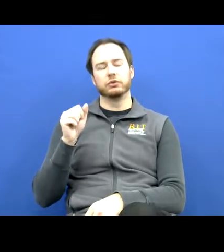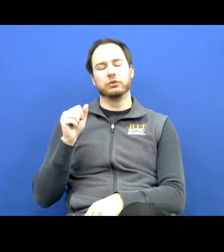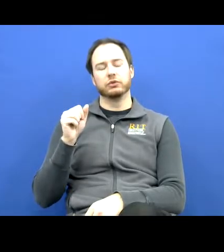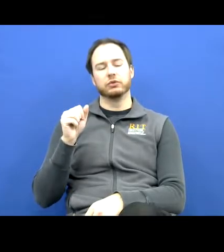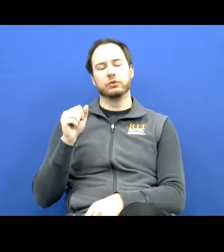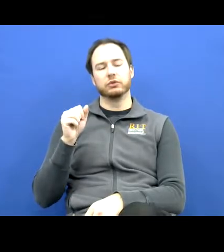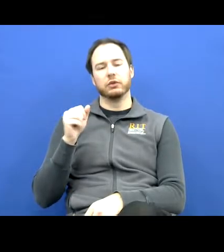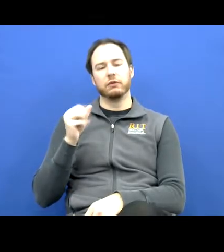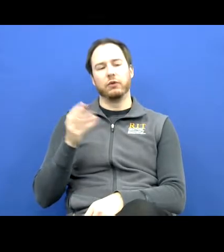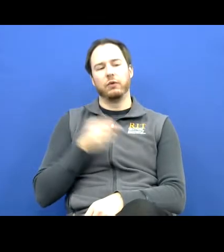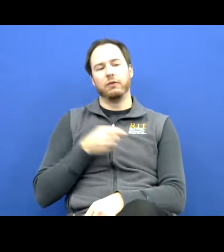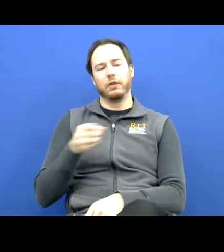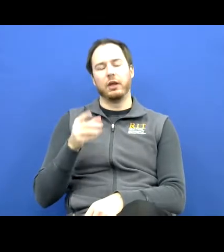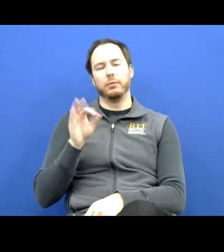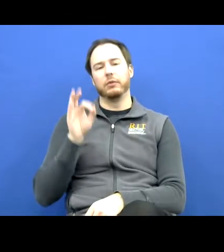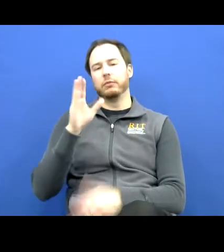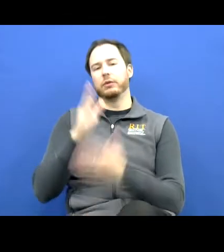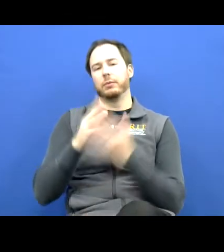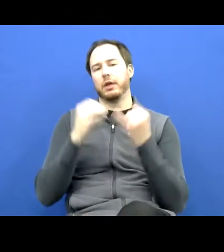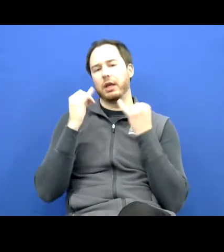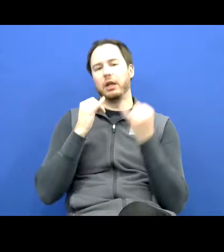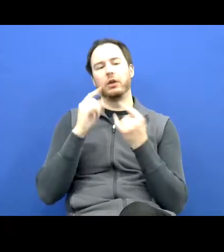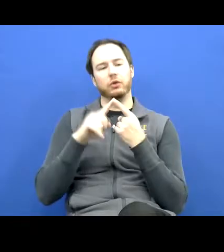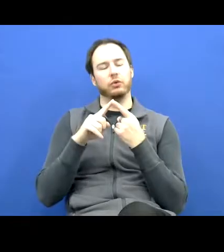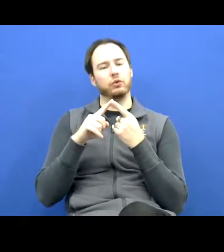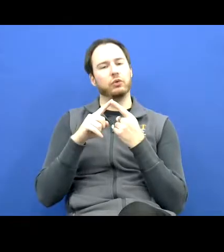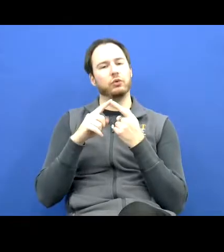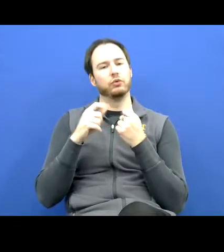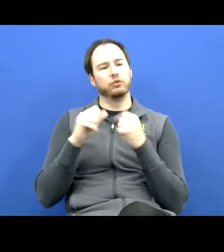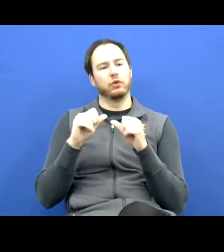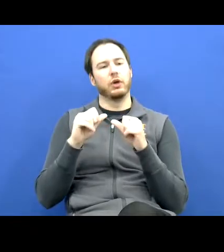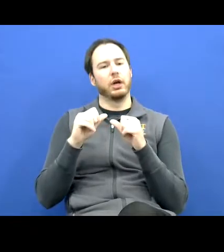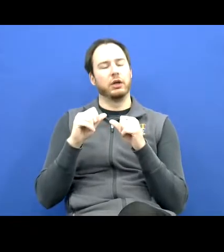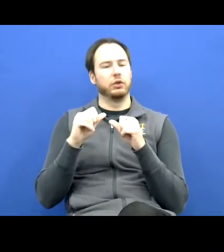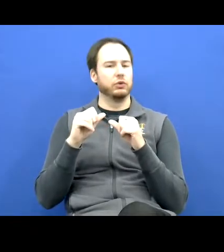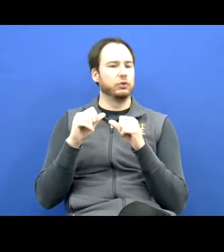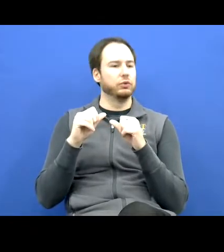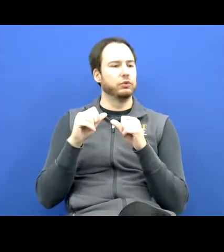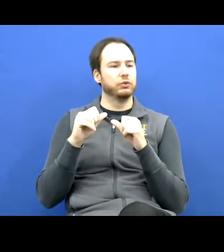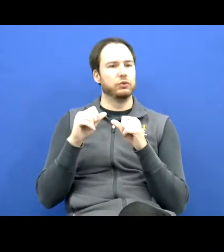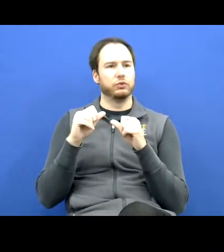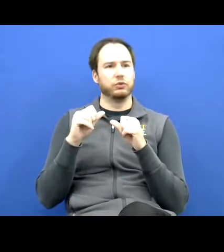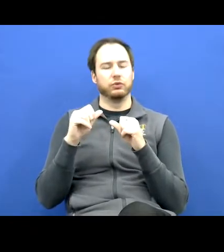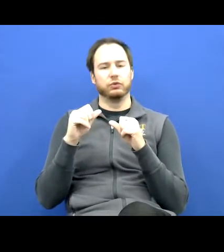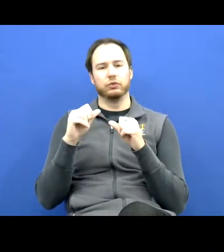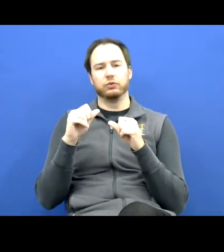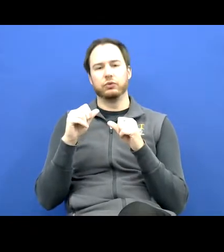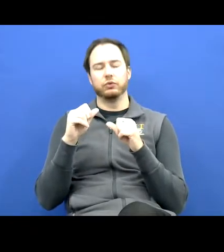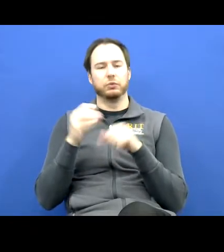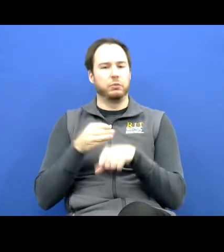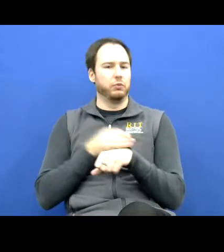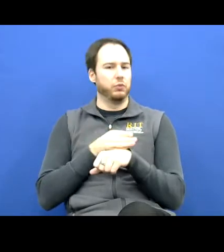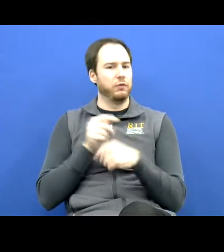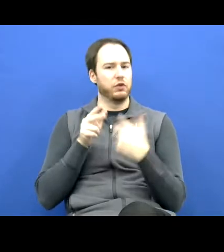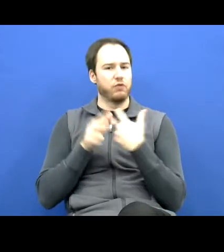them ideas to mitigate some traffic there. I don't know if there's some necessary, if they're even possible.